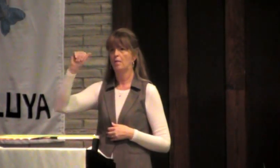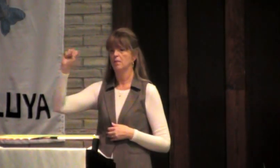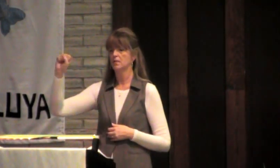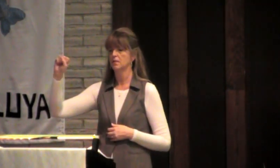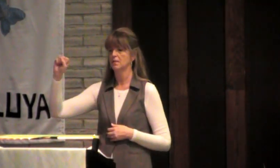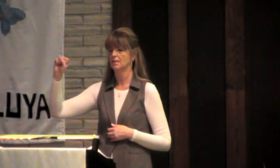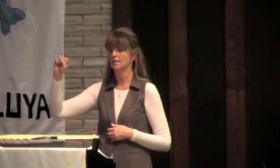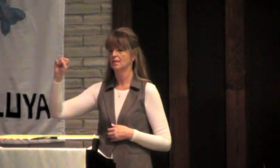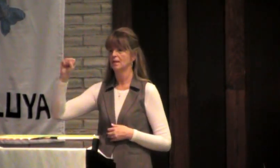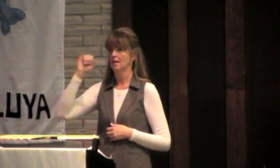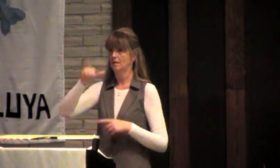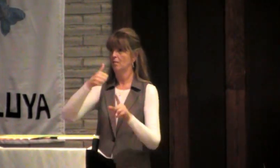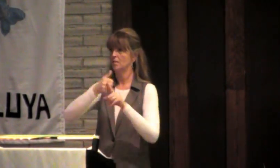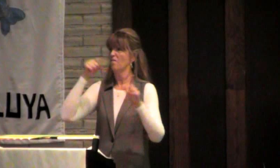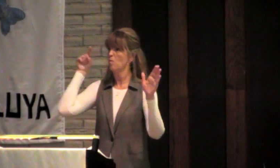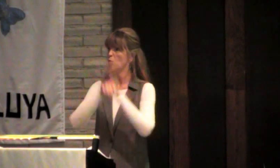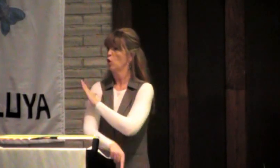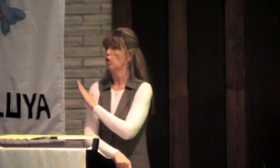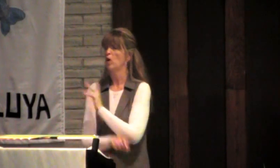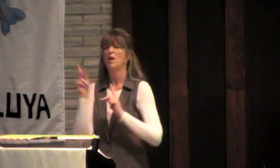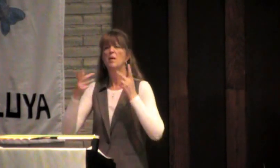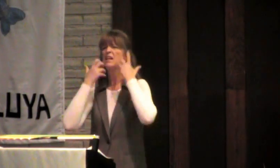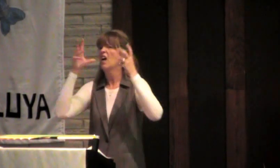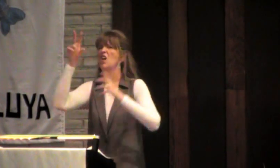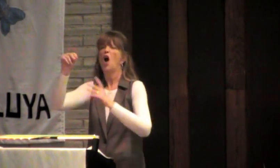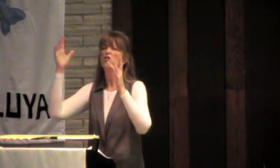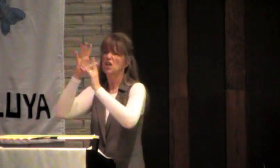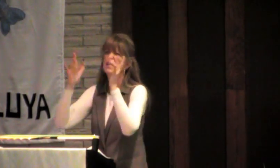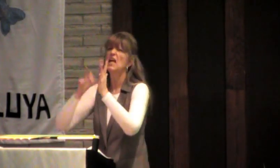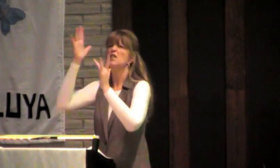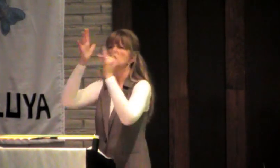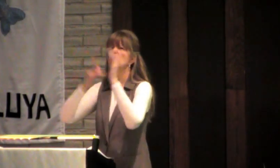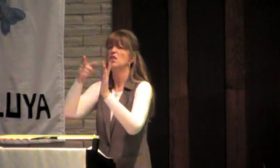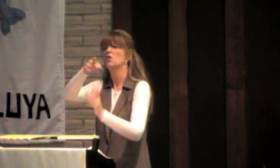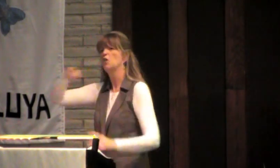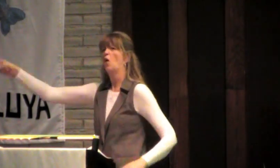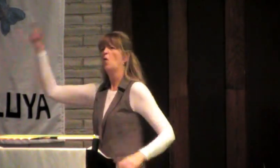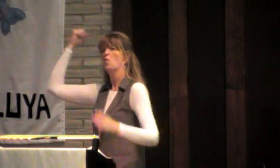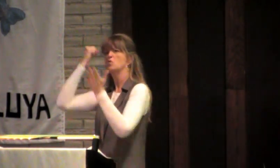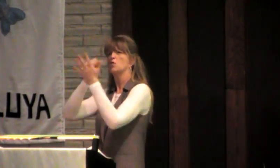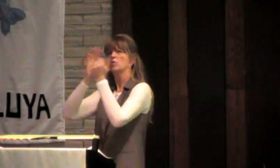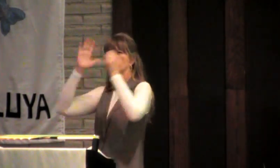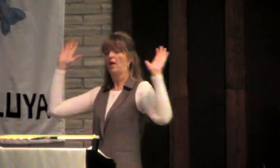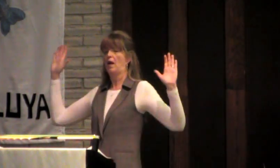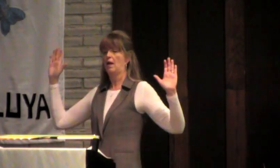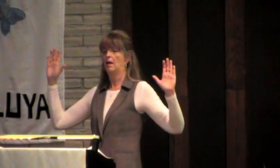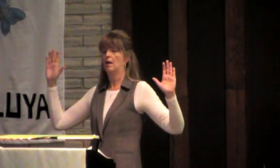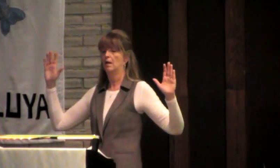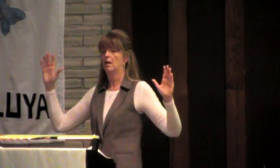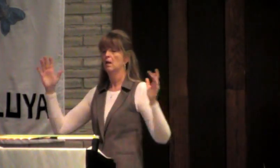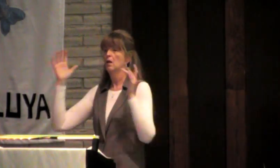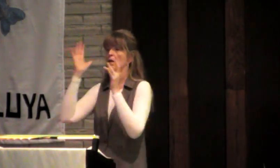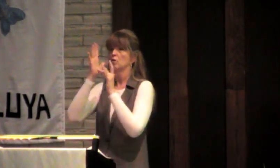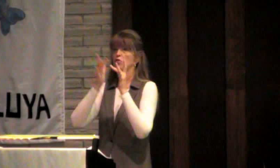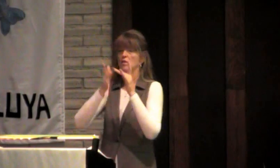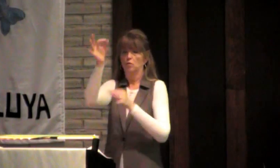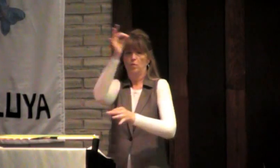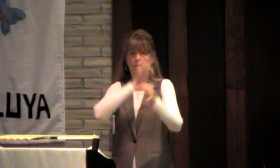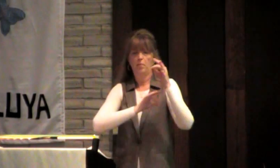replaced, or he saved Barabbas. And they said, you know, he needed to be crucified and to be sent to the